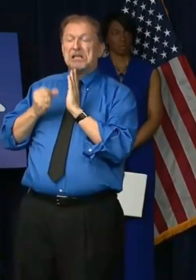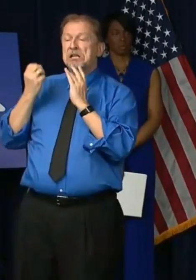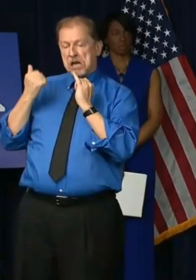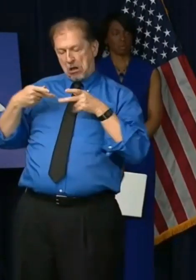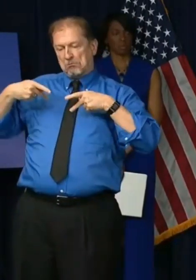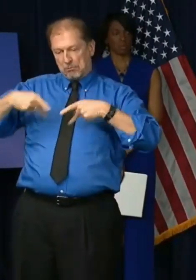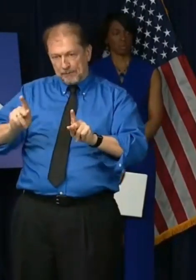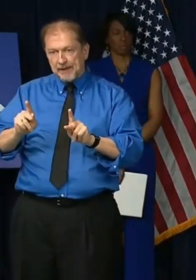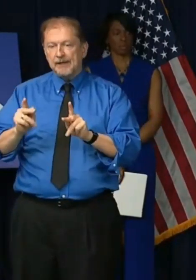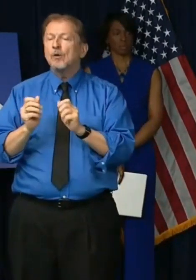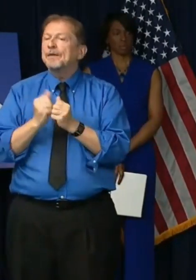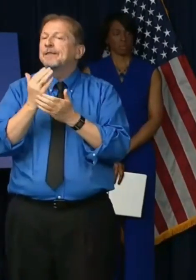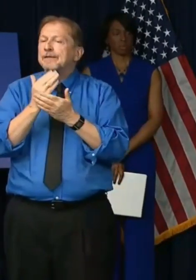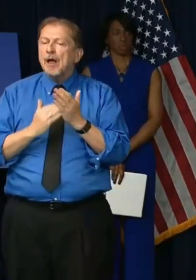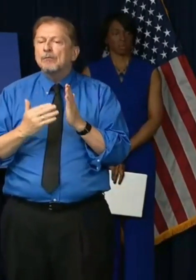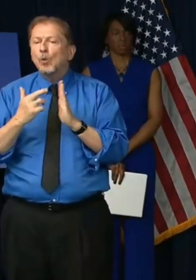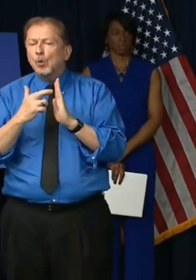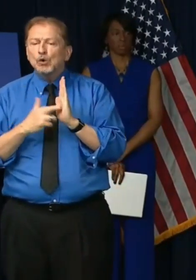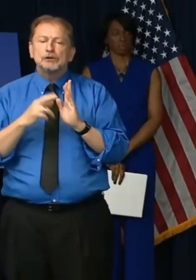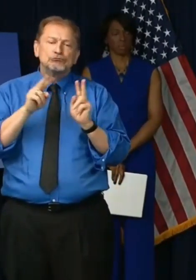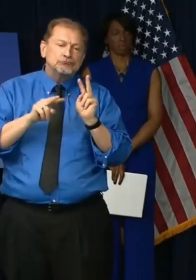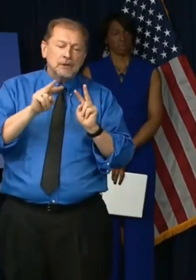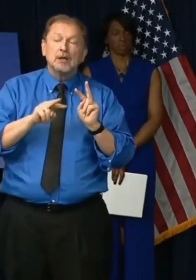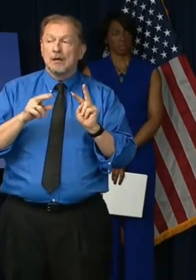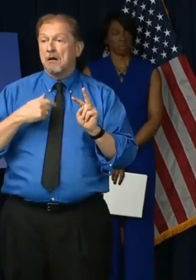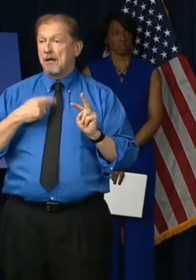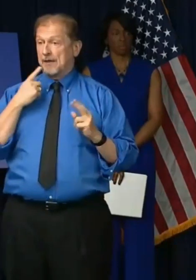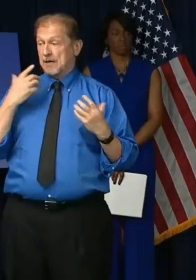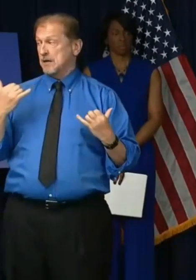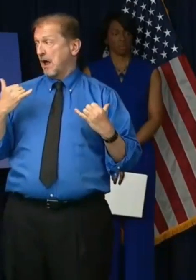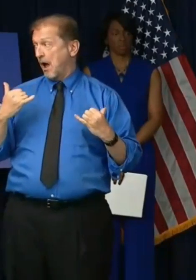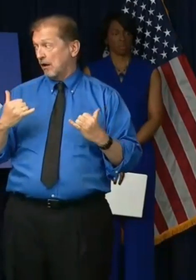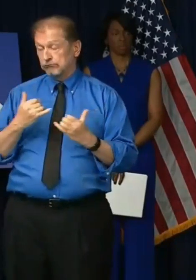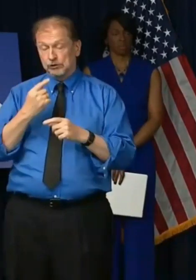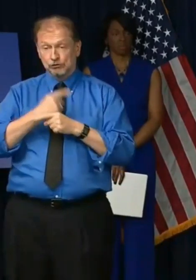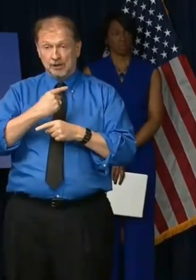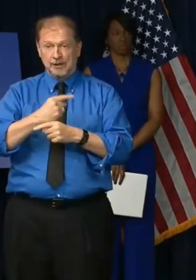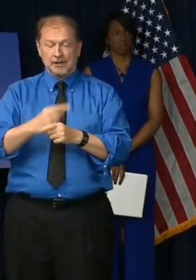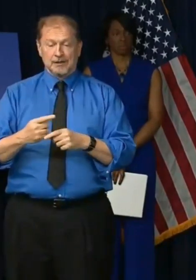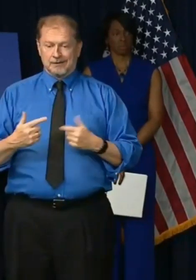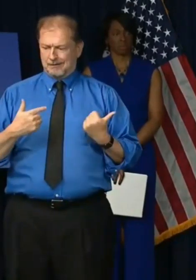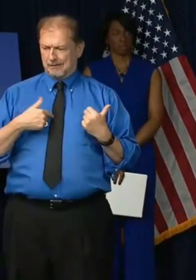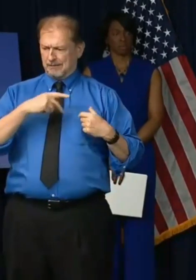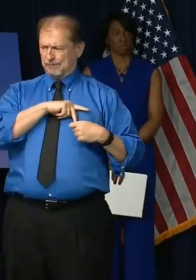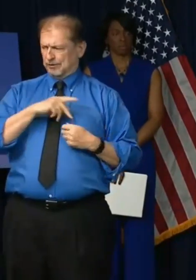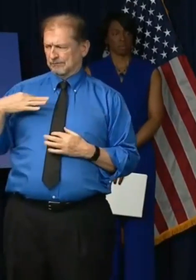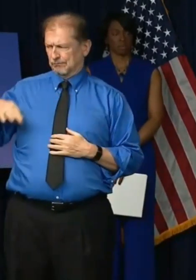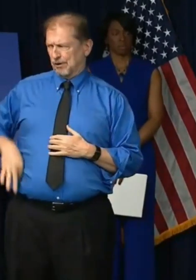restrictions, I think was the right thing to do. As to whether I own anything that's making any money during this,